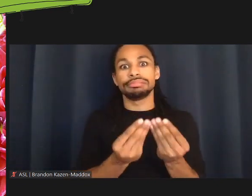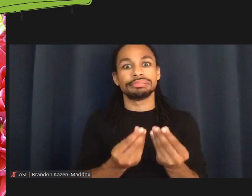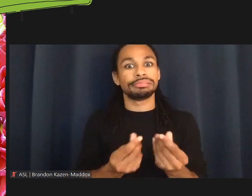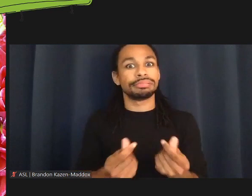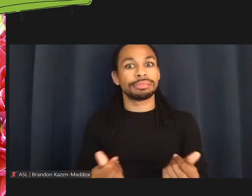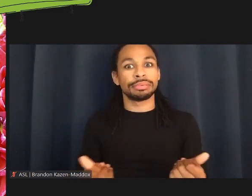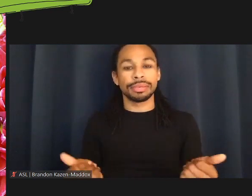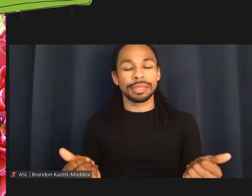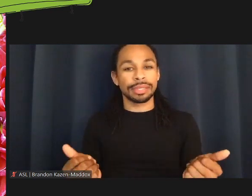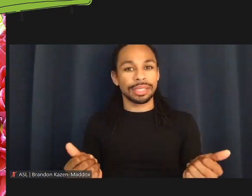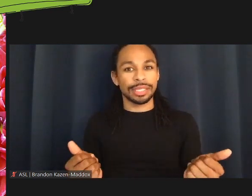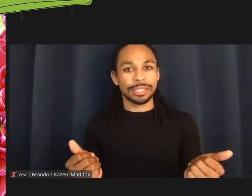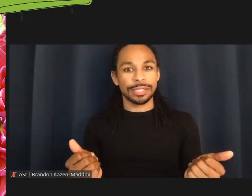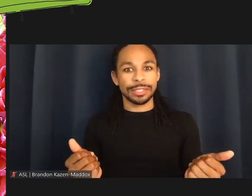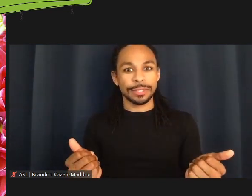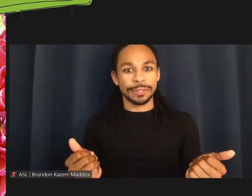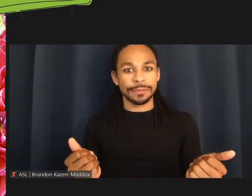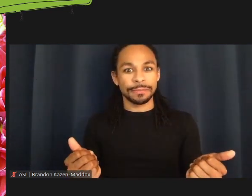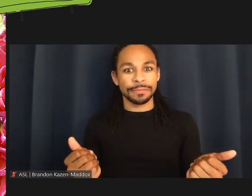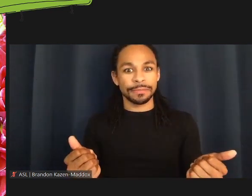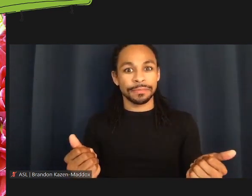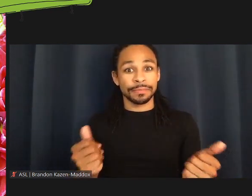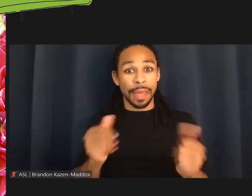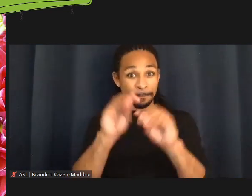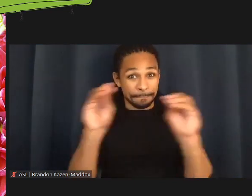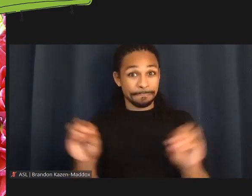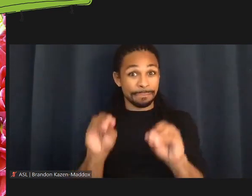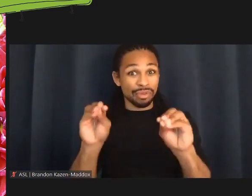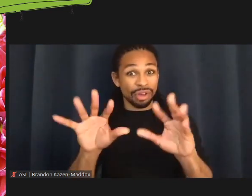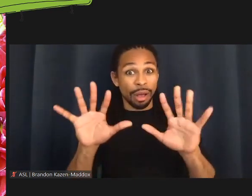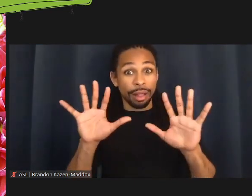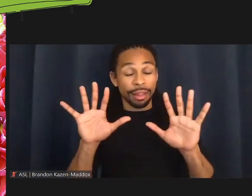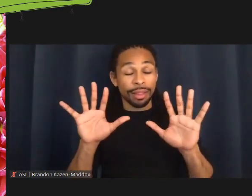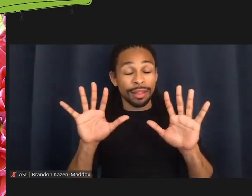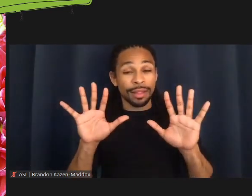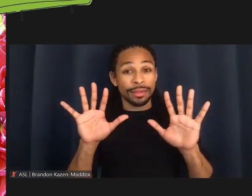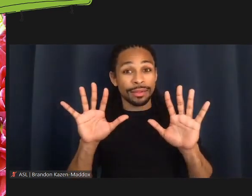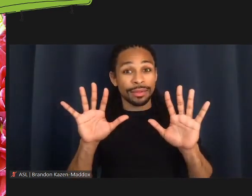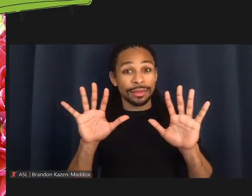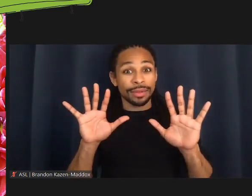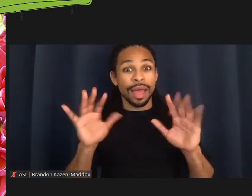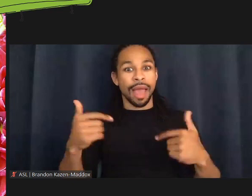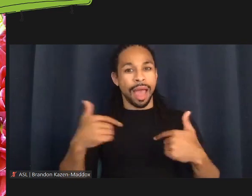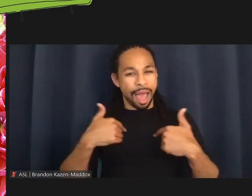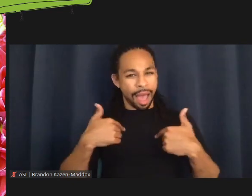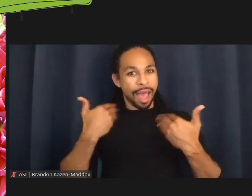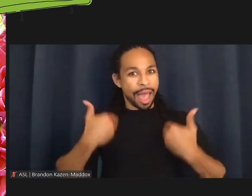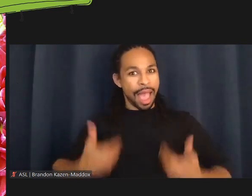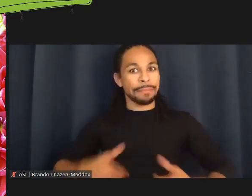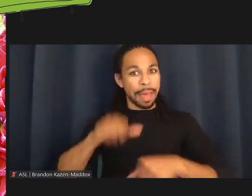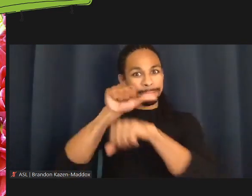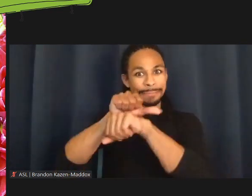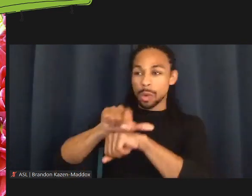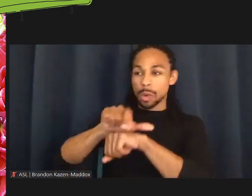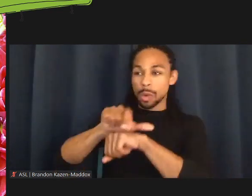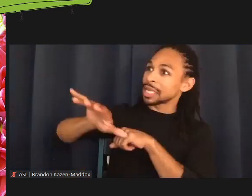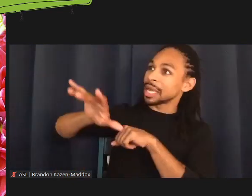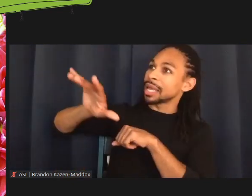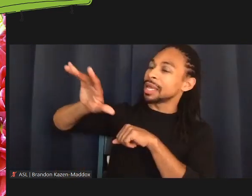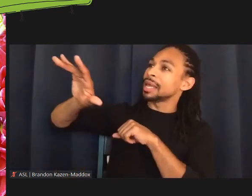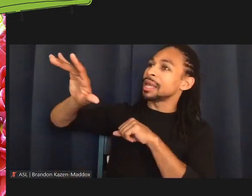imbalance. A miracle. I am a mountain thrown into the